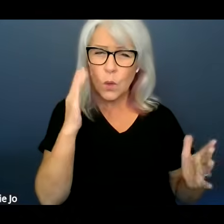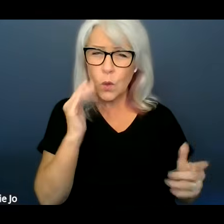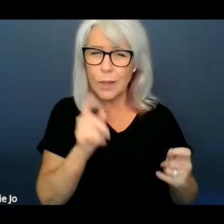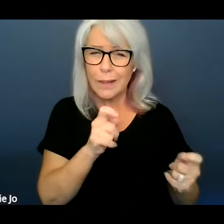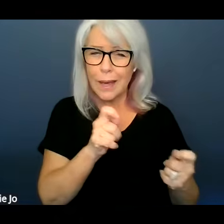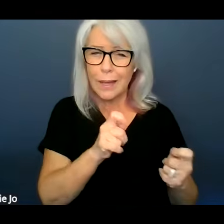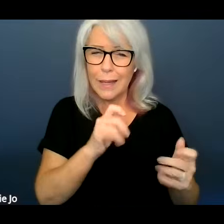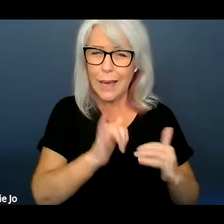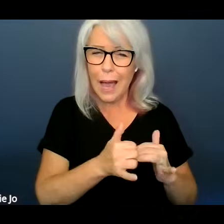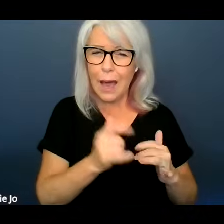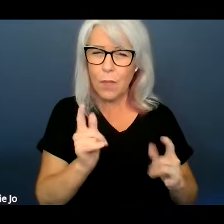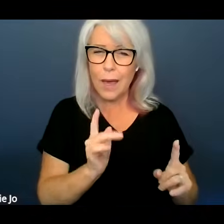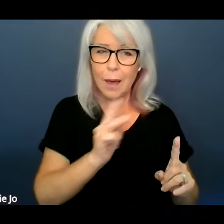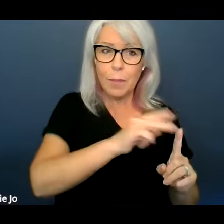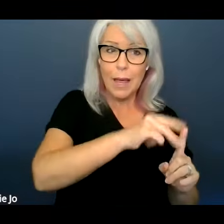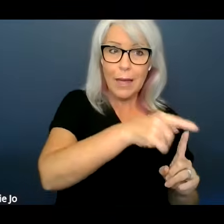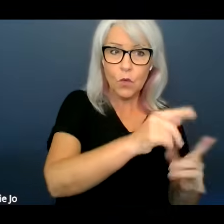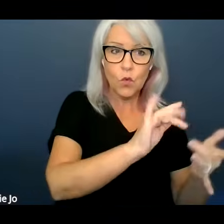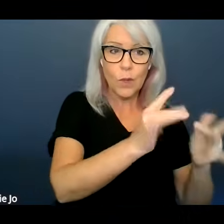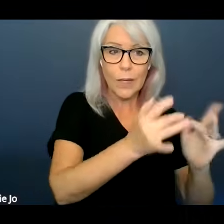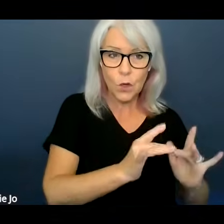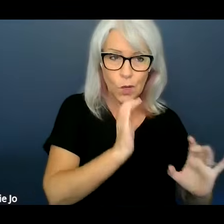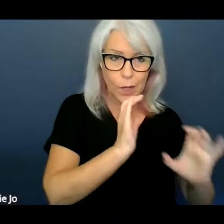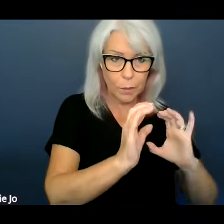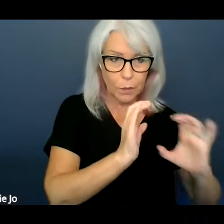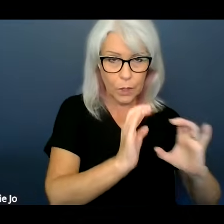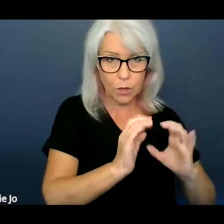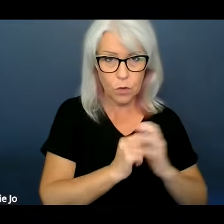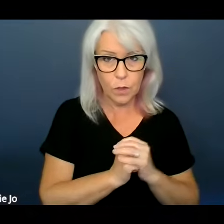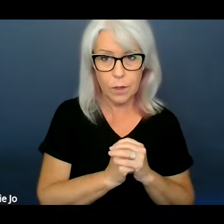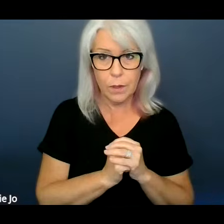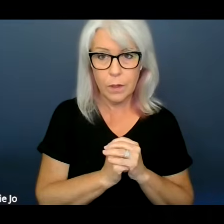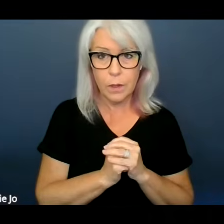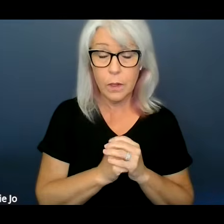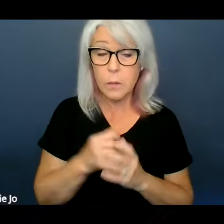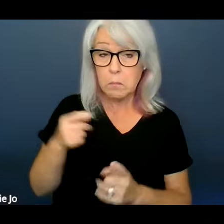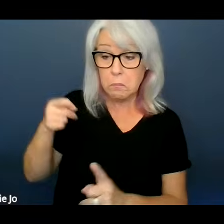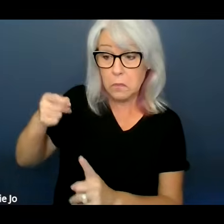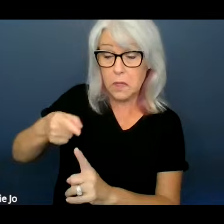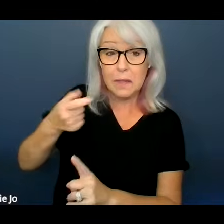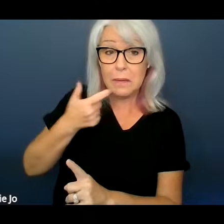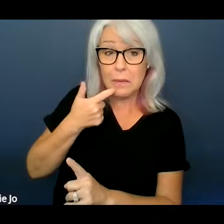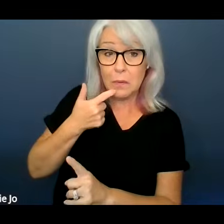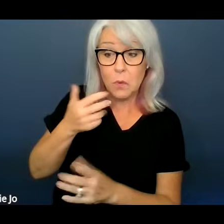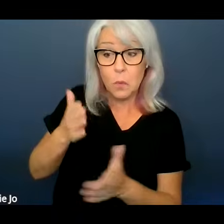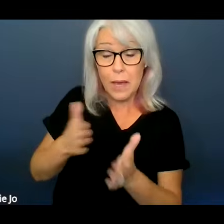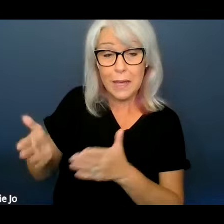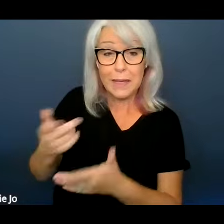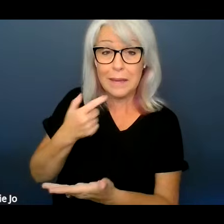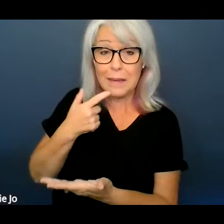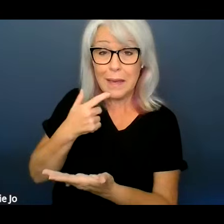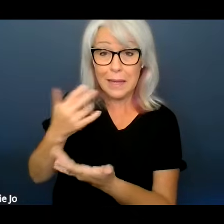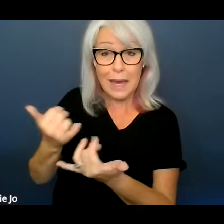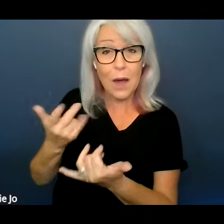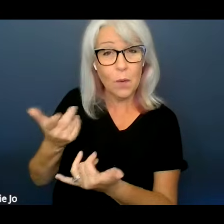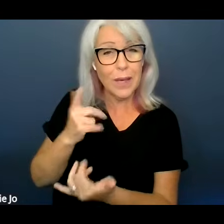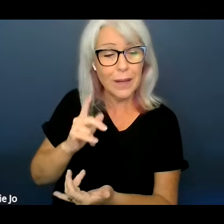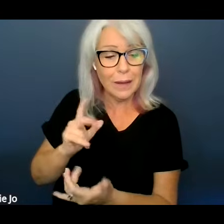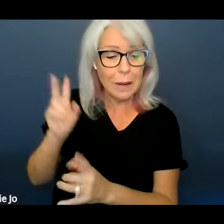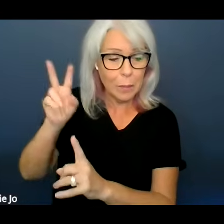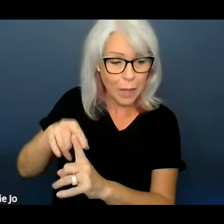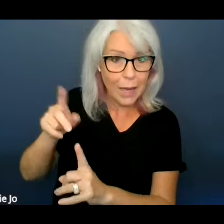communications, internet political communications. So what this proposal would do is say, it definitely applies to internet political communications. But if you're just if you don't know